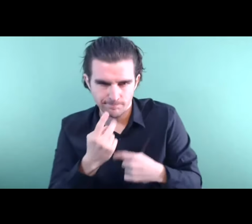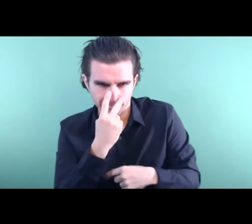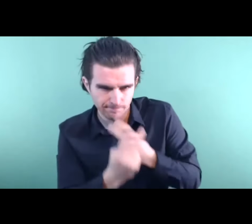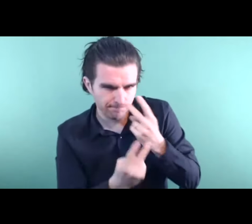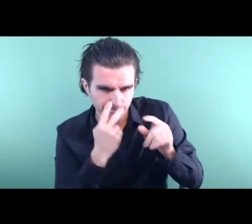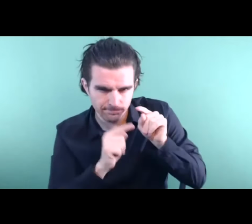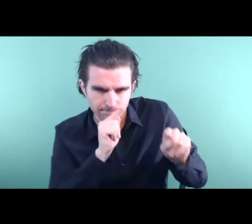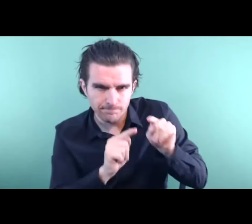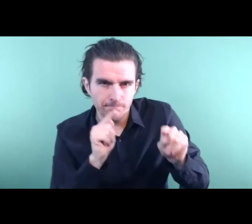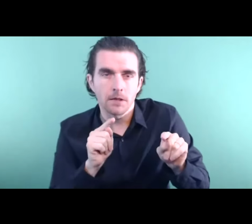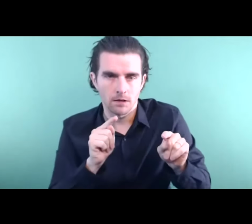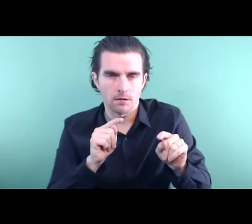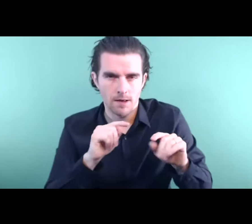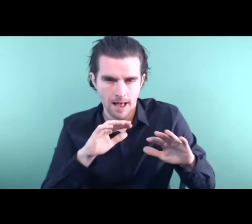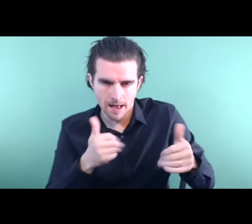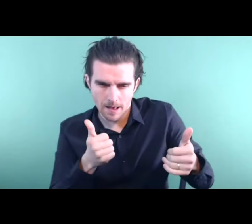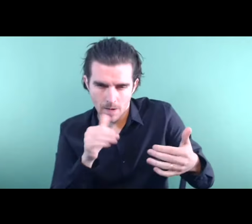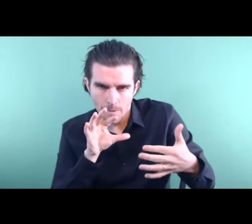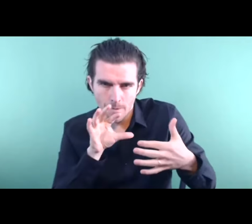relationship with